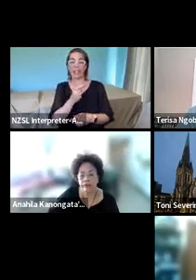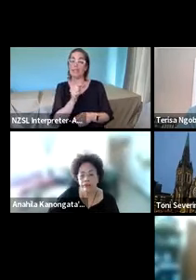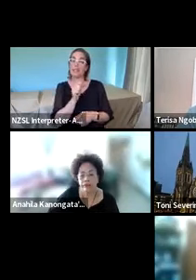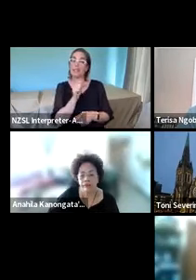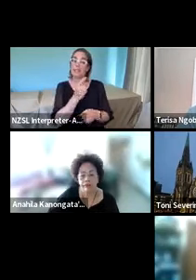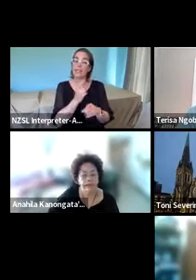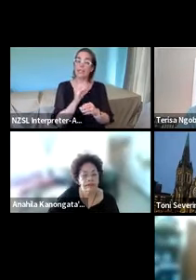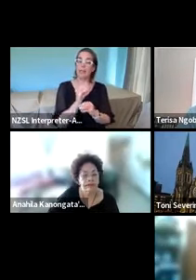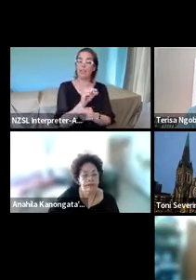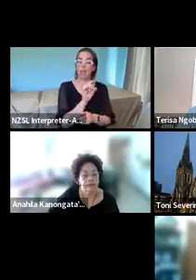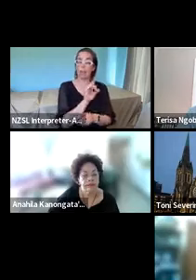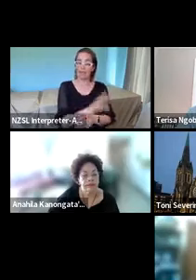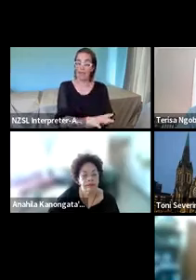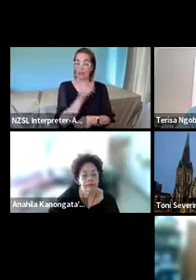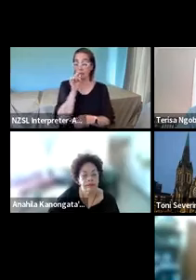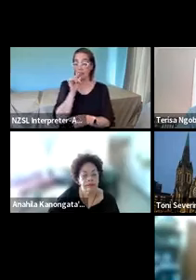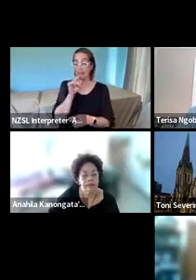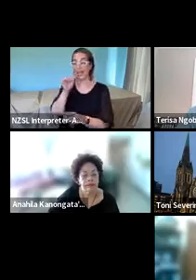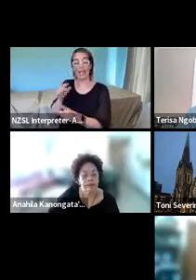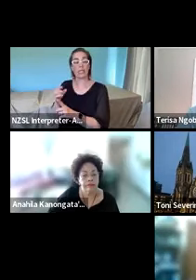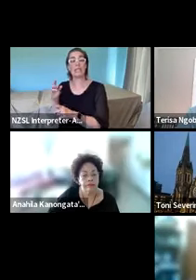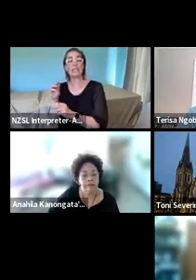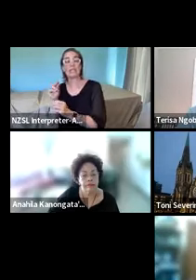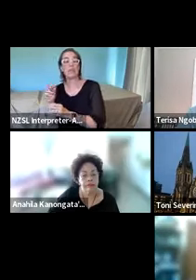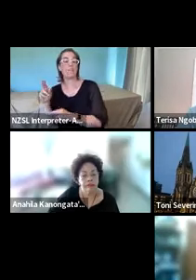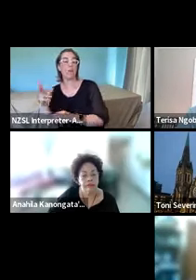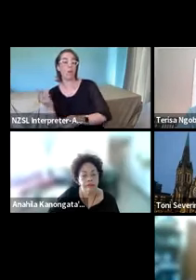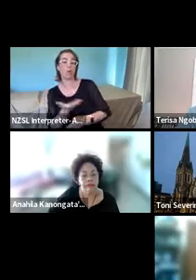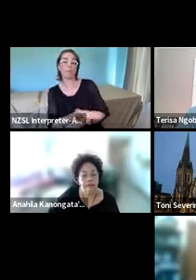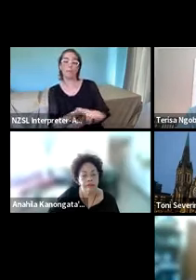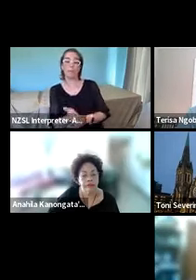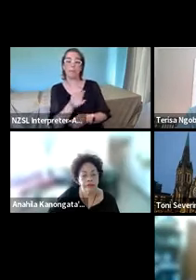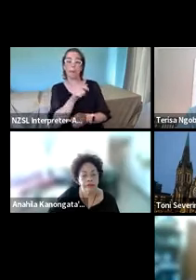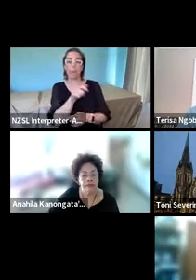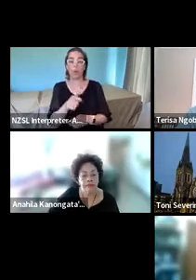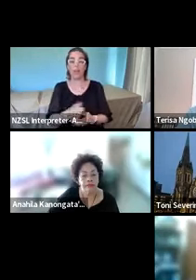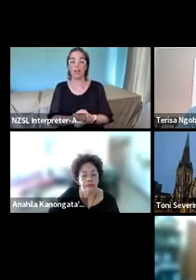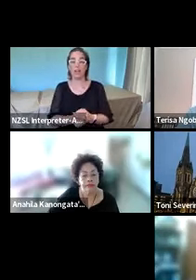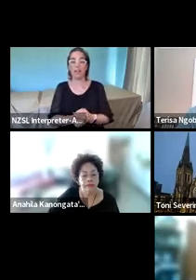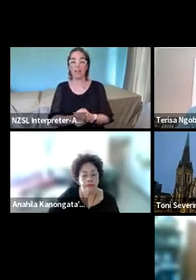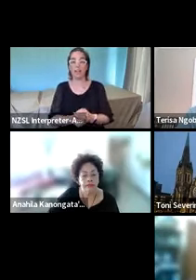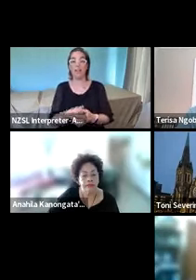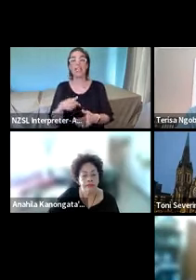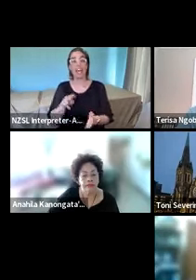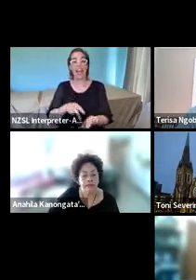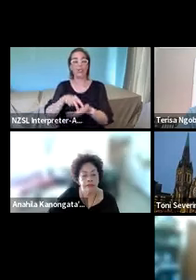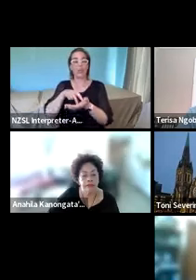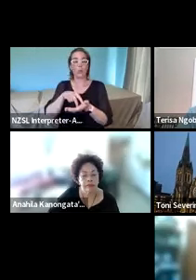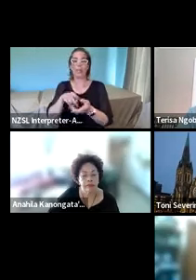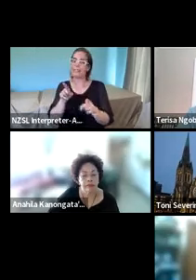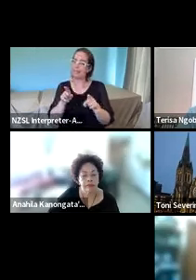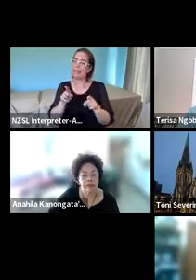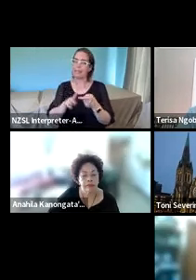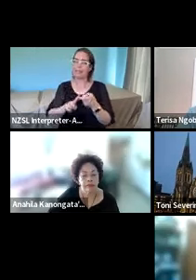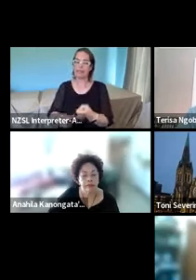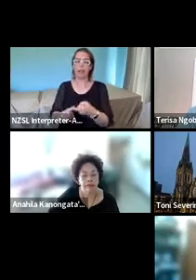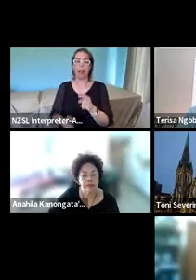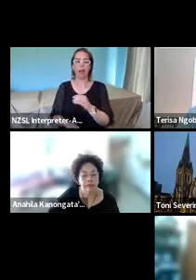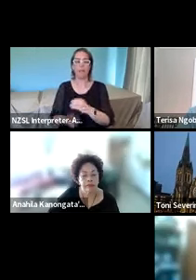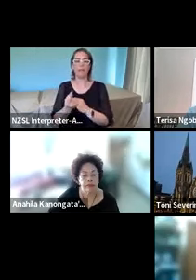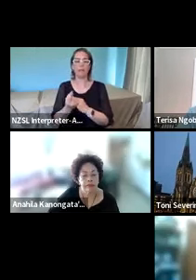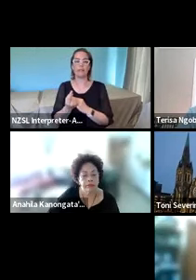especially though ones working that actually have the minimum wage exemption, which is a real bugbear for us at E2, that it still exists, and that we need to actually